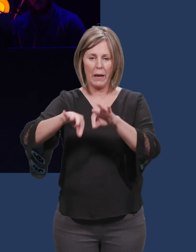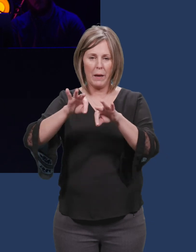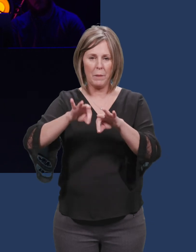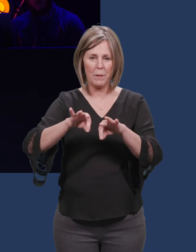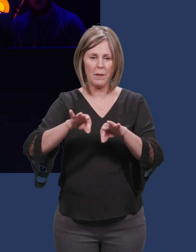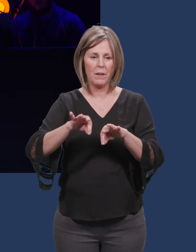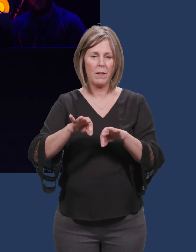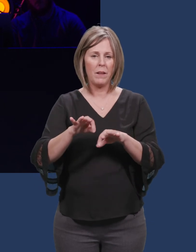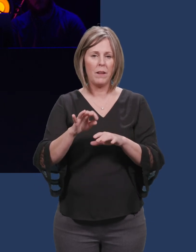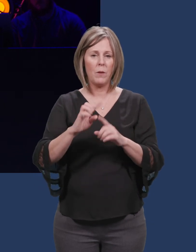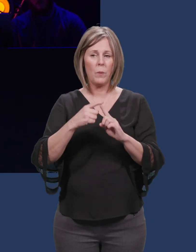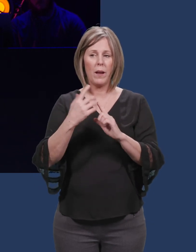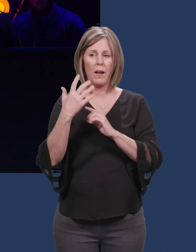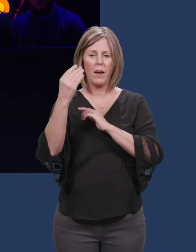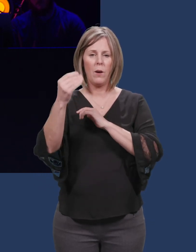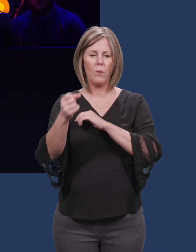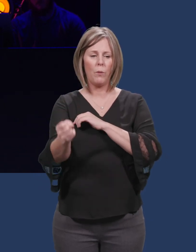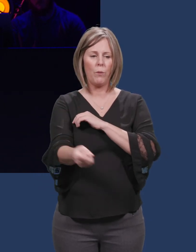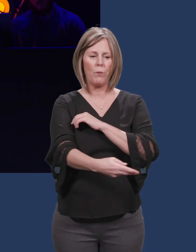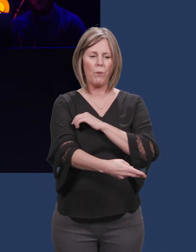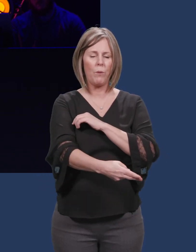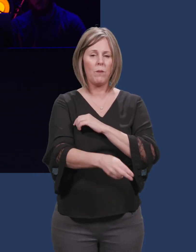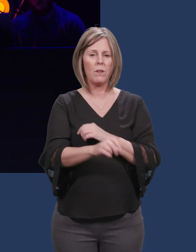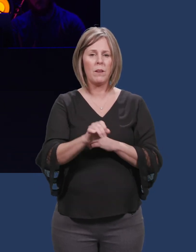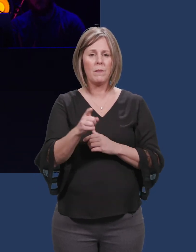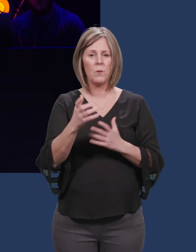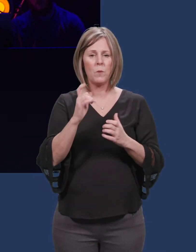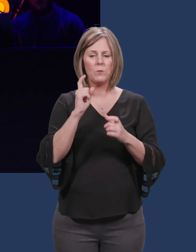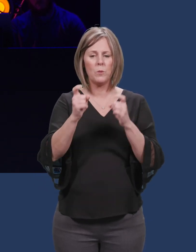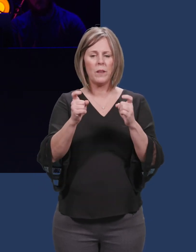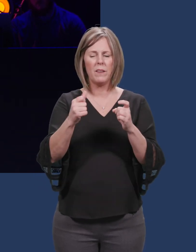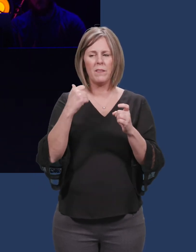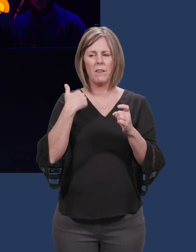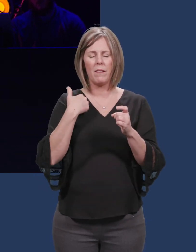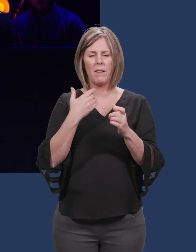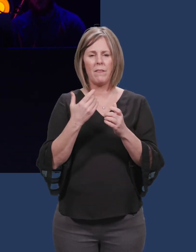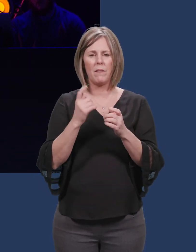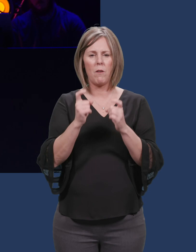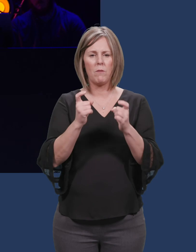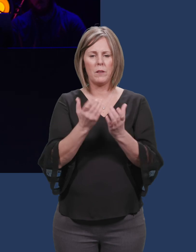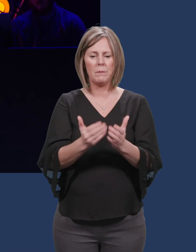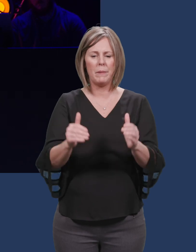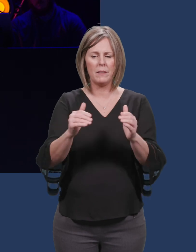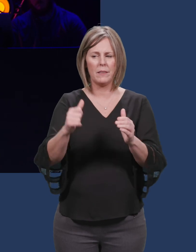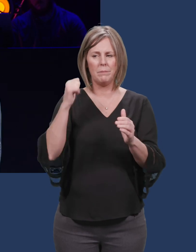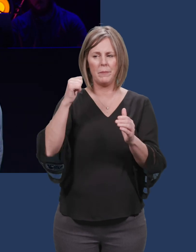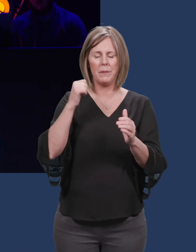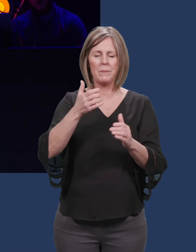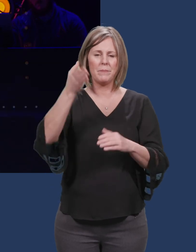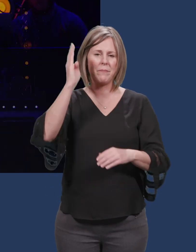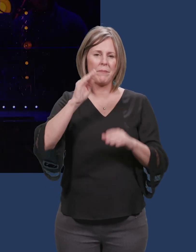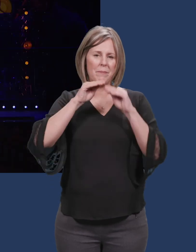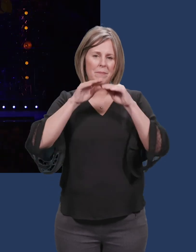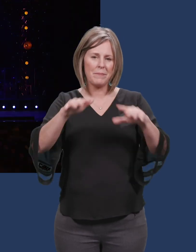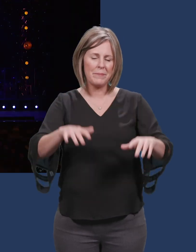door and throw it away. If you want to give to those in need, the offering baskets are in back. God bless.